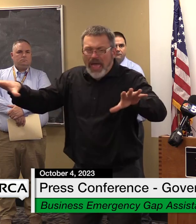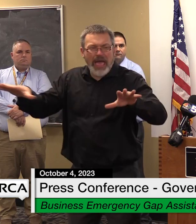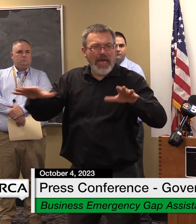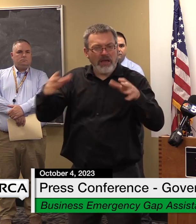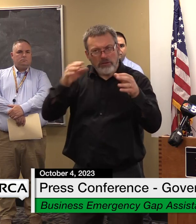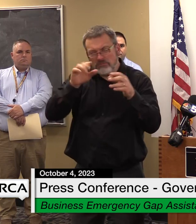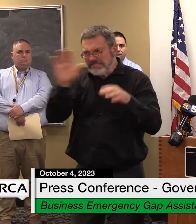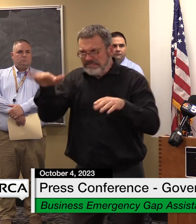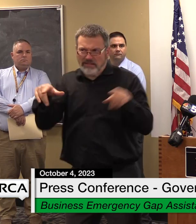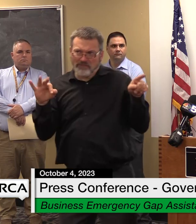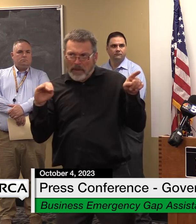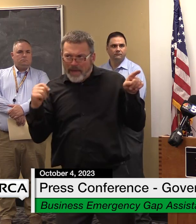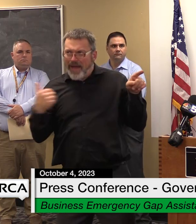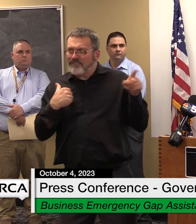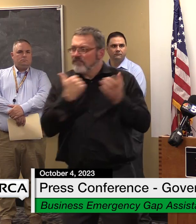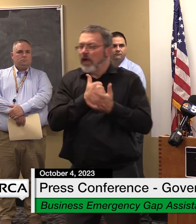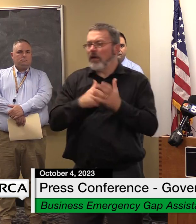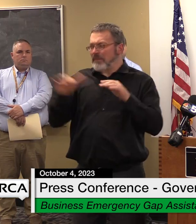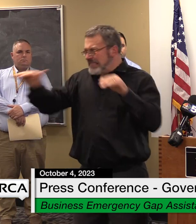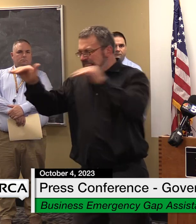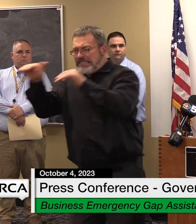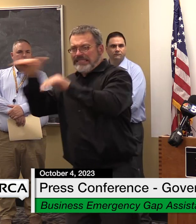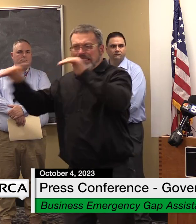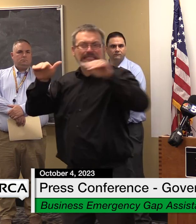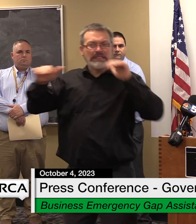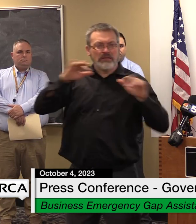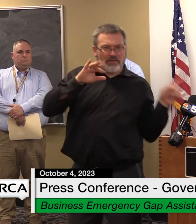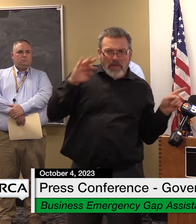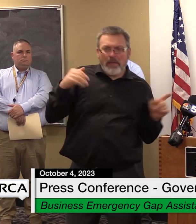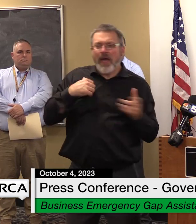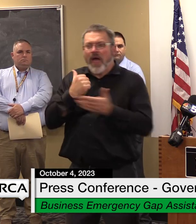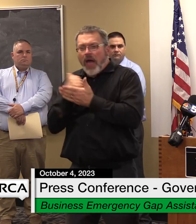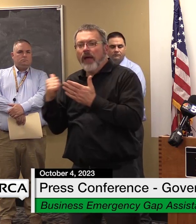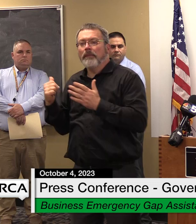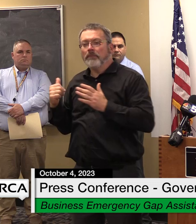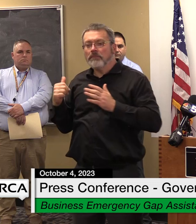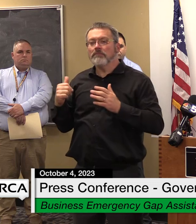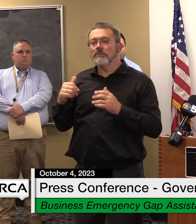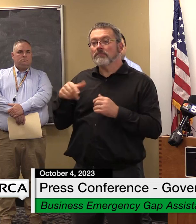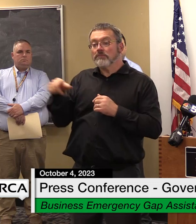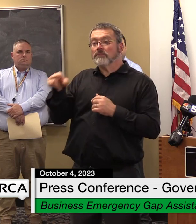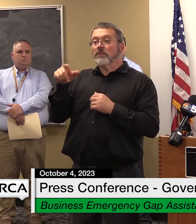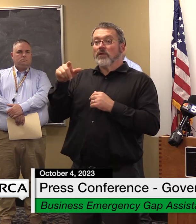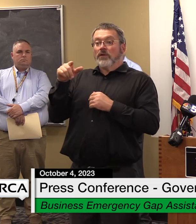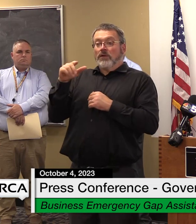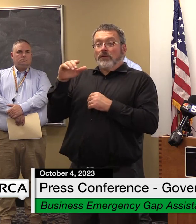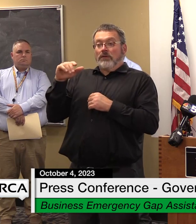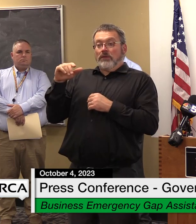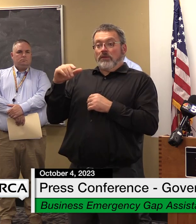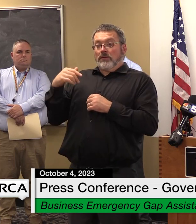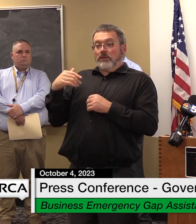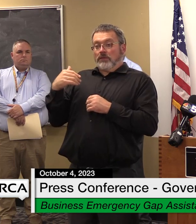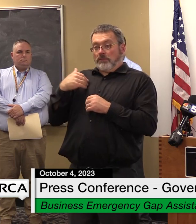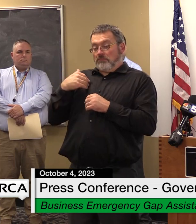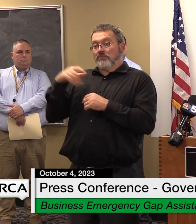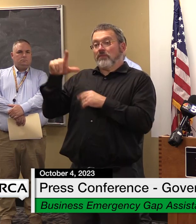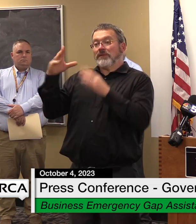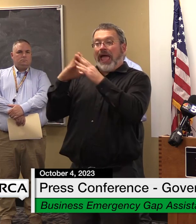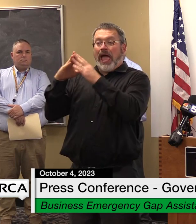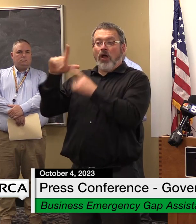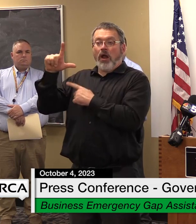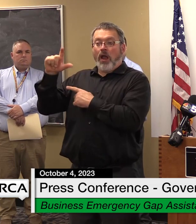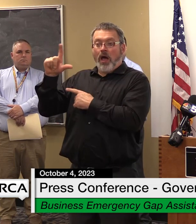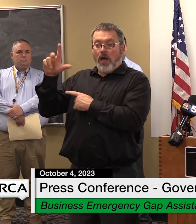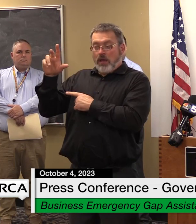so. We still have three disaster recovery centers that are open. We have one in Ludlow, we have one in